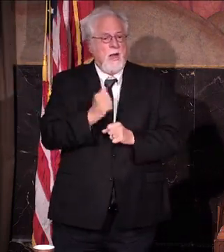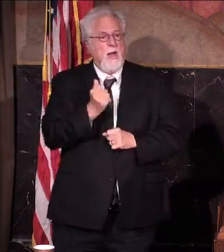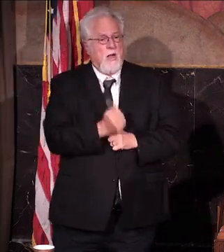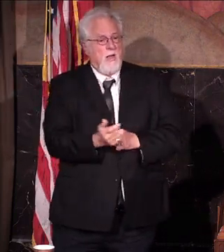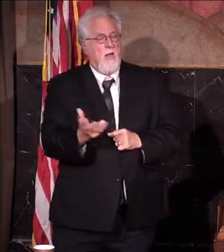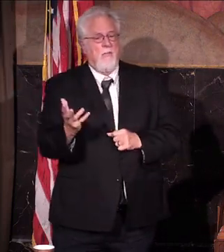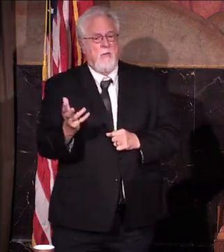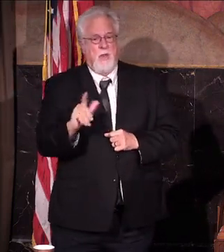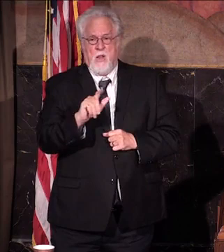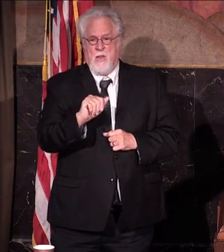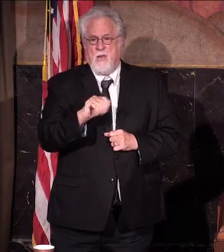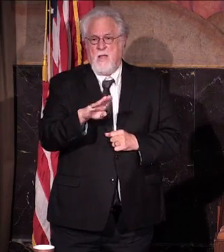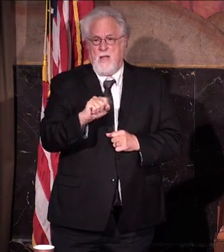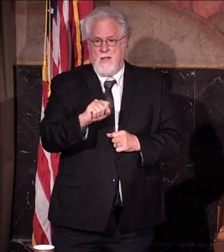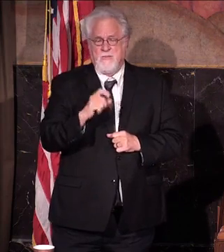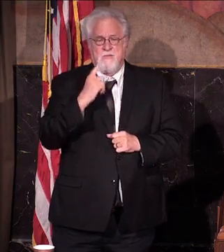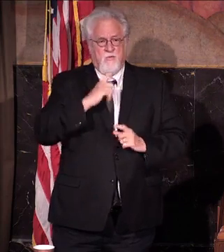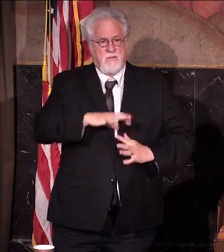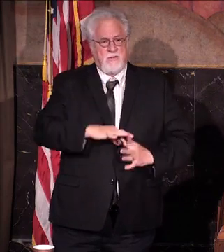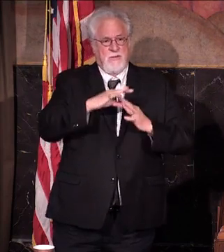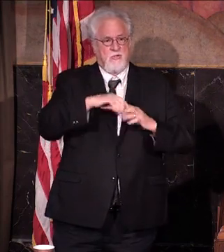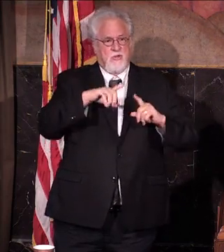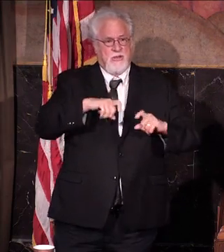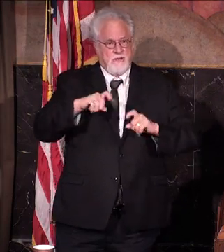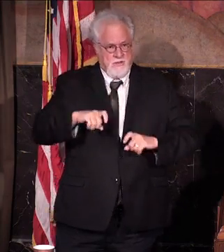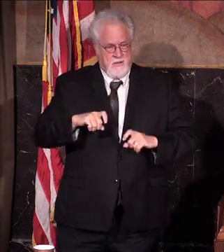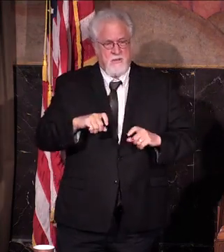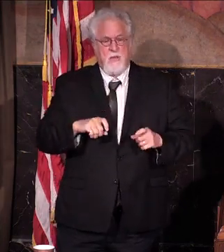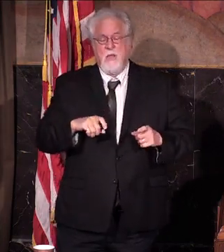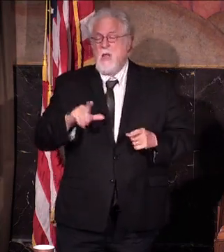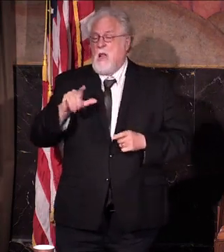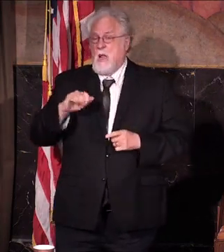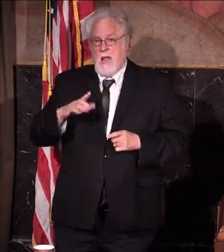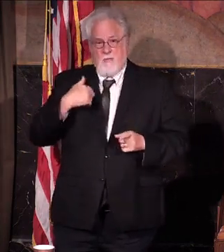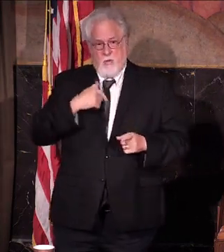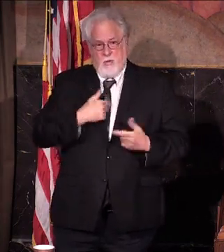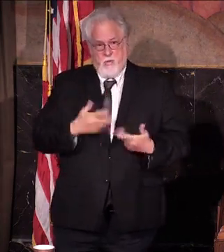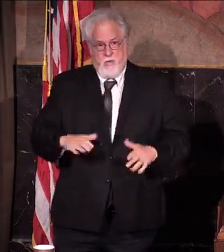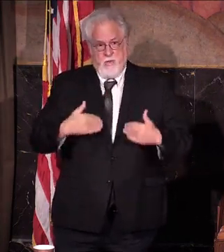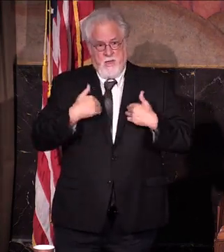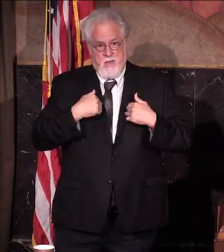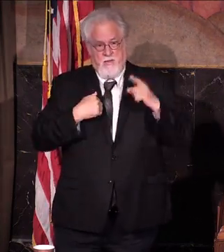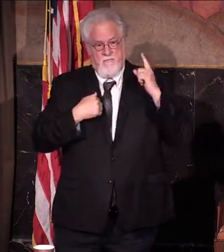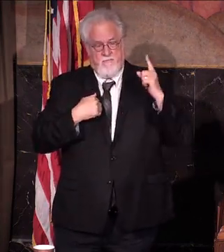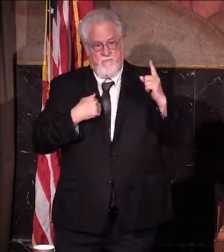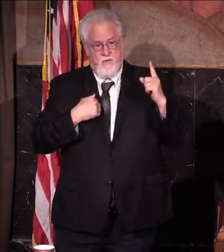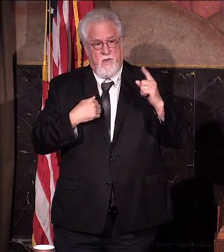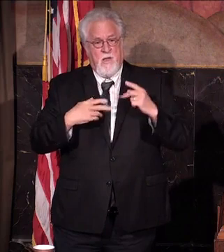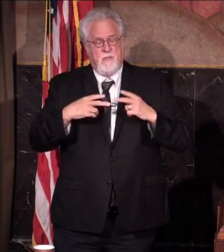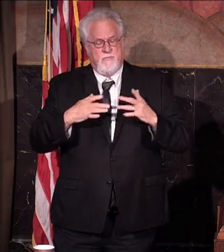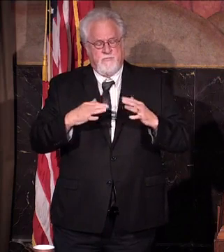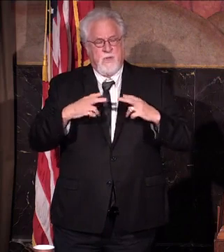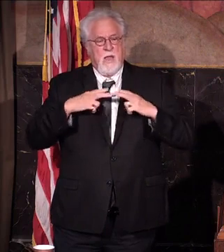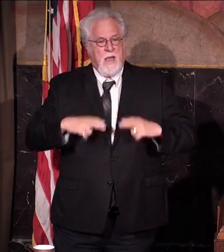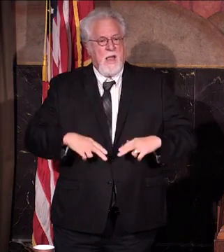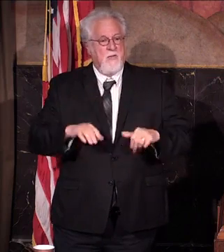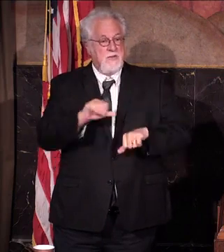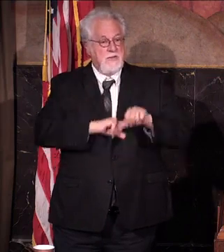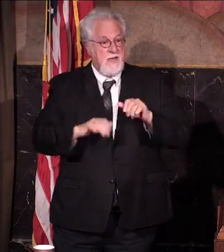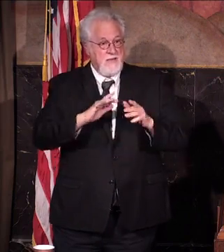of labs to do special testing. In addition to the lab that we have at the Health Science